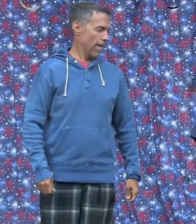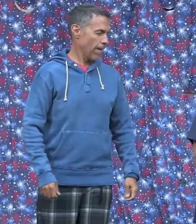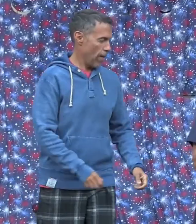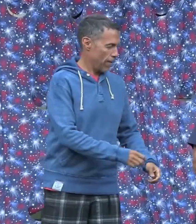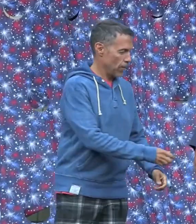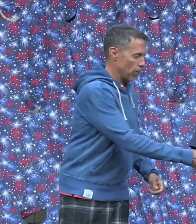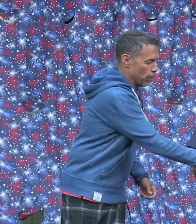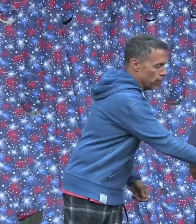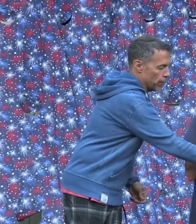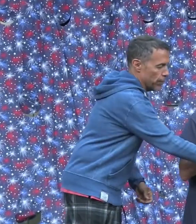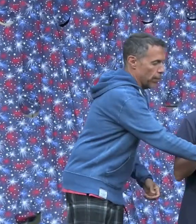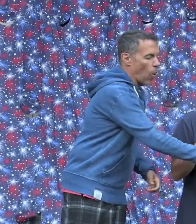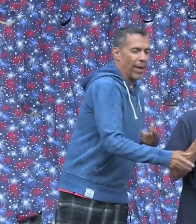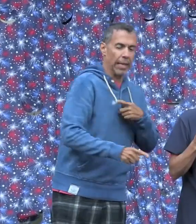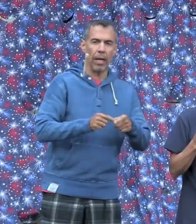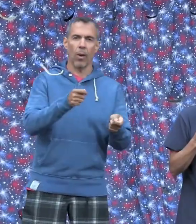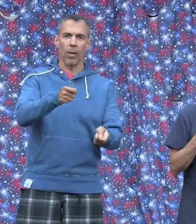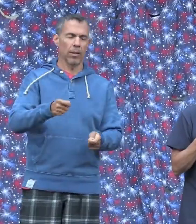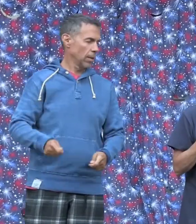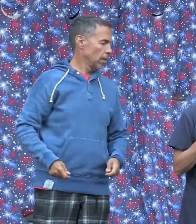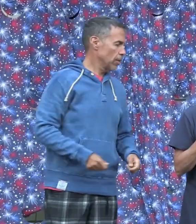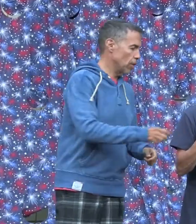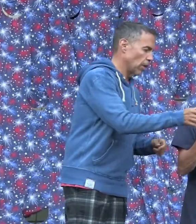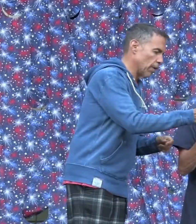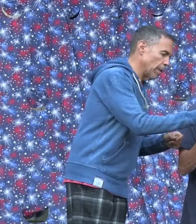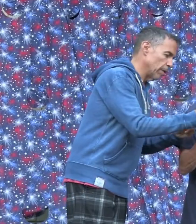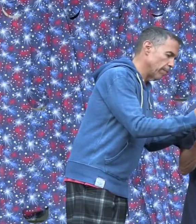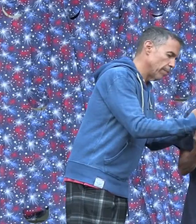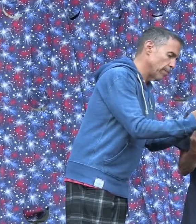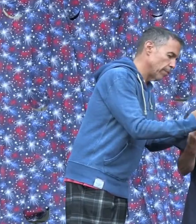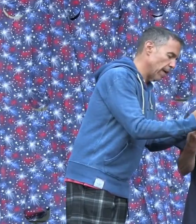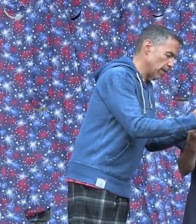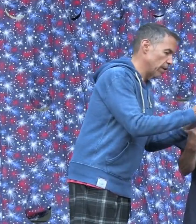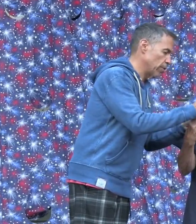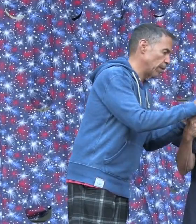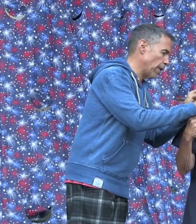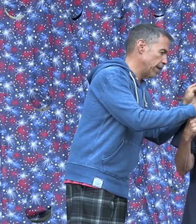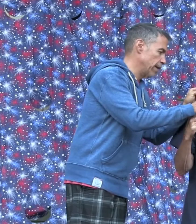Where it goes this way. All right. Hey, turn the mic on.